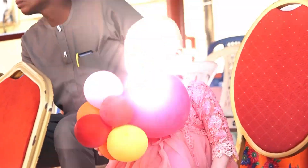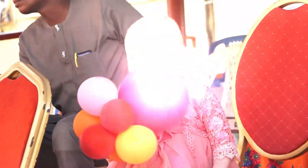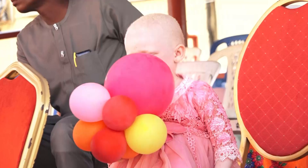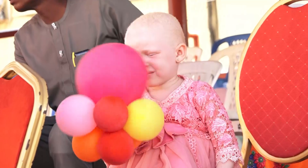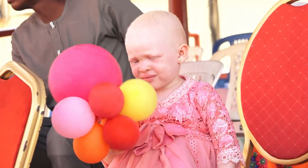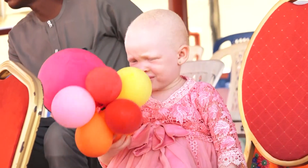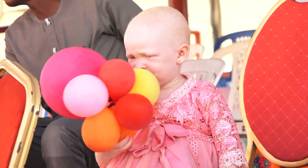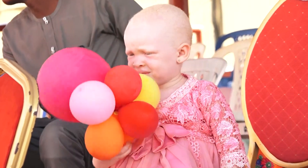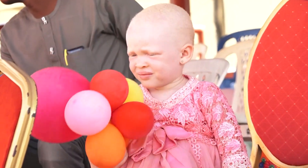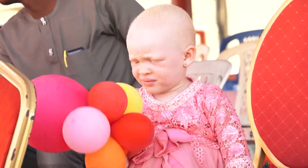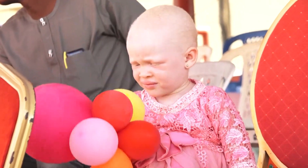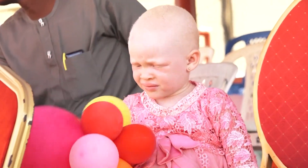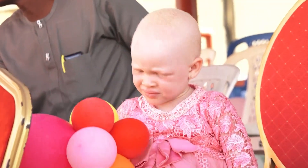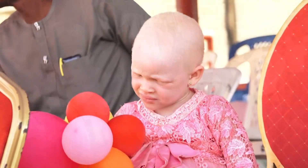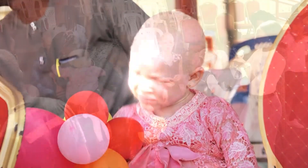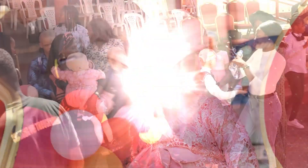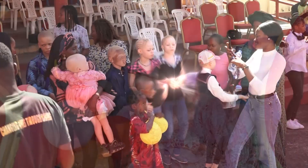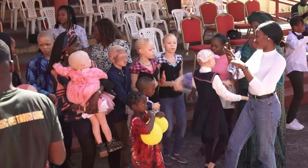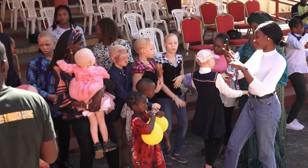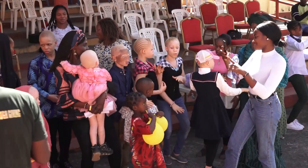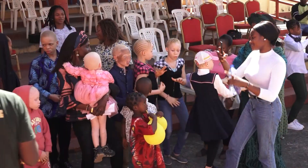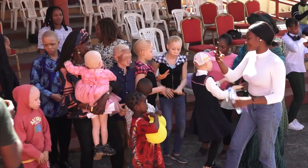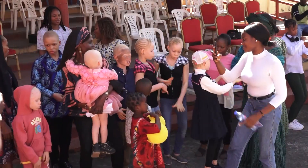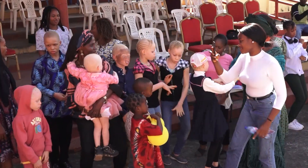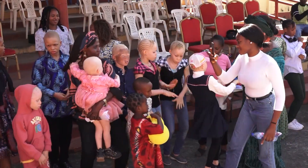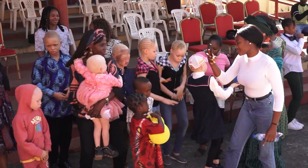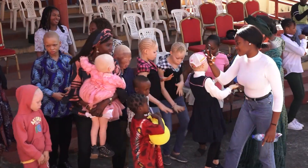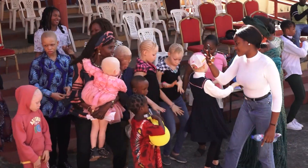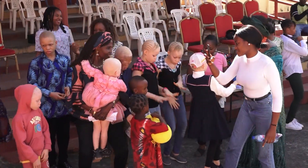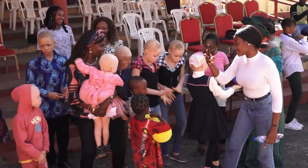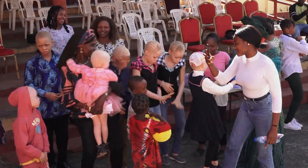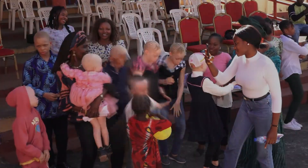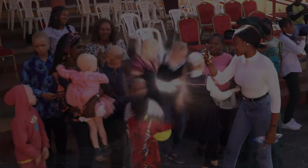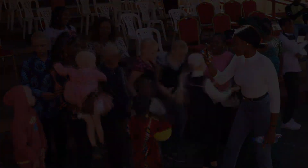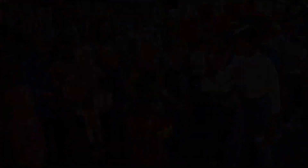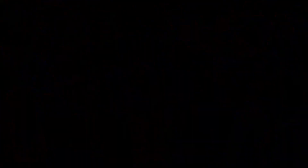the other, everyone deserves care, support, and love.